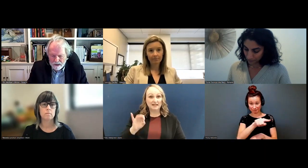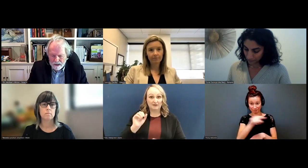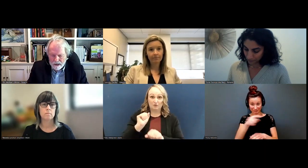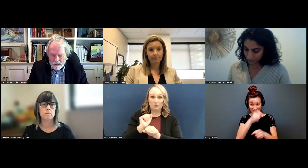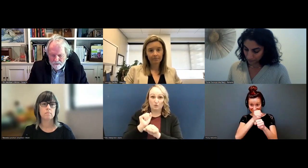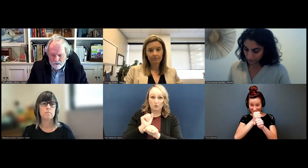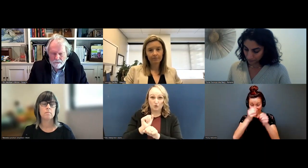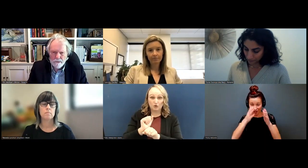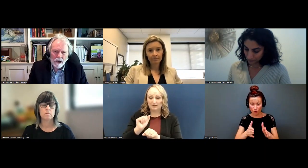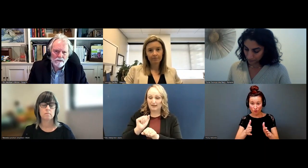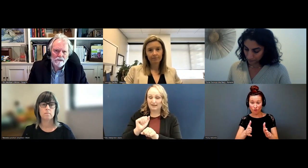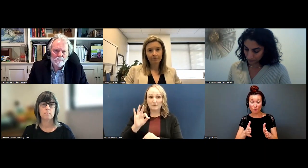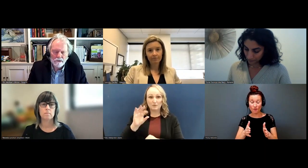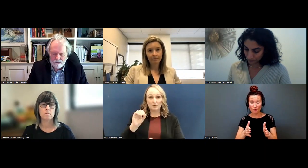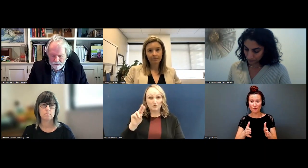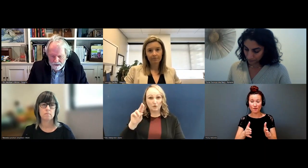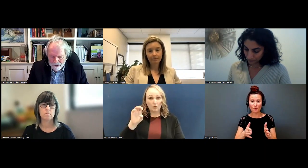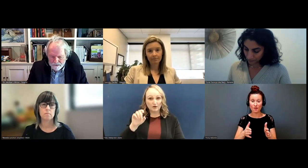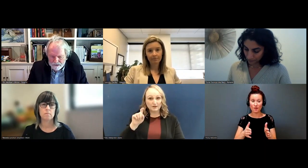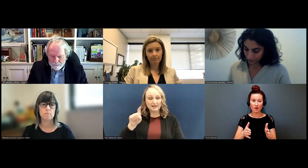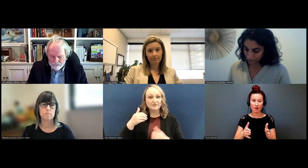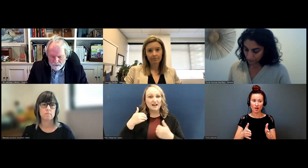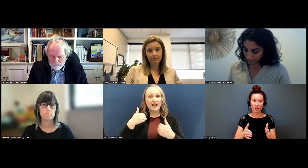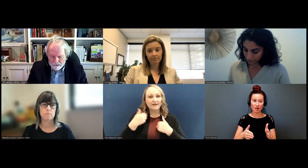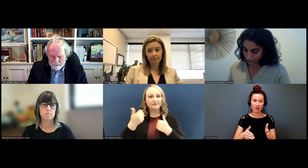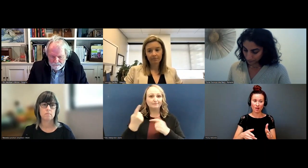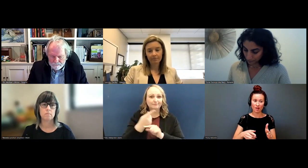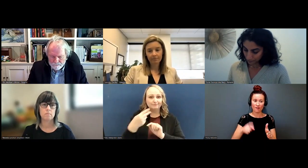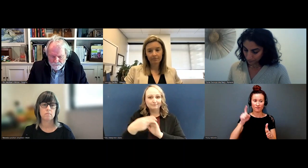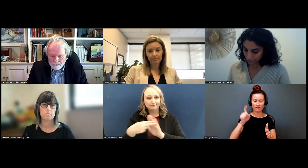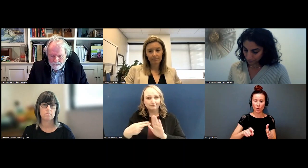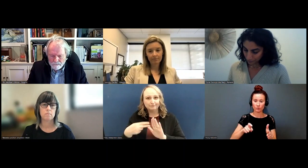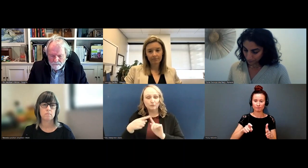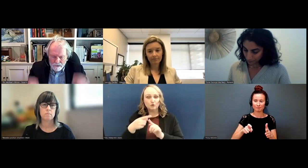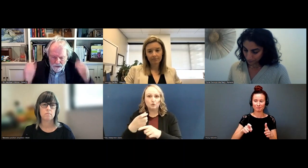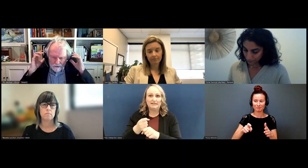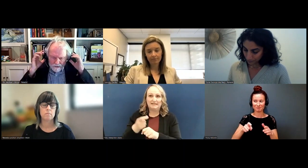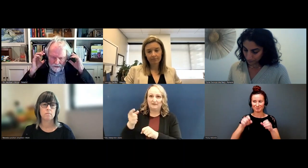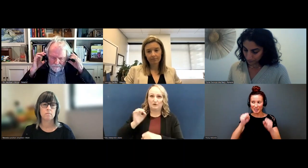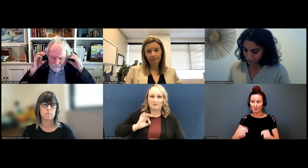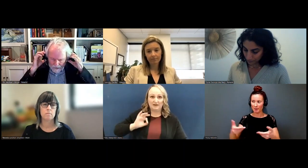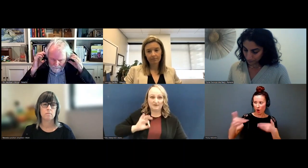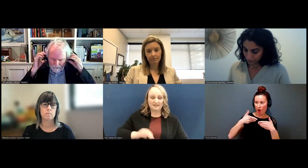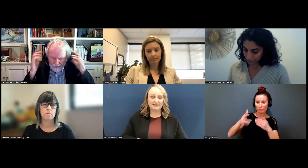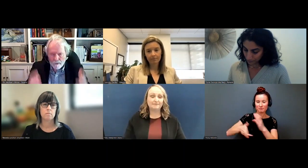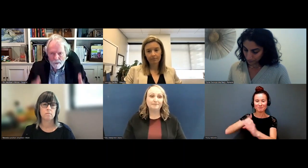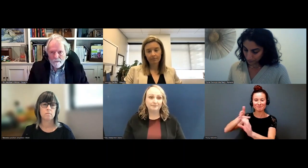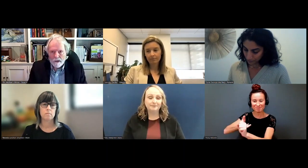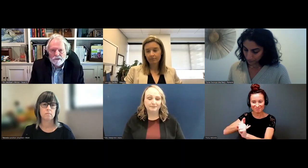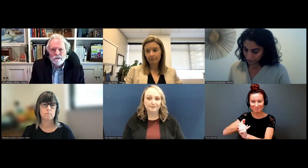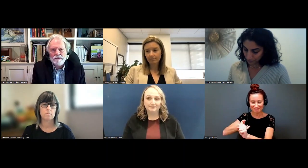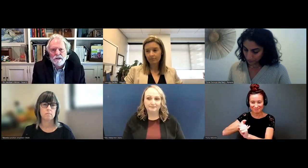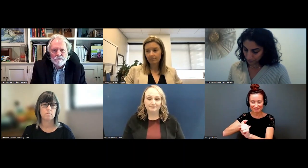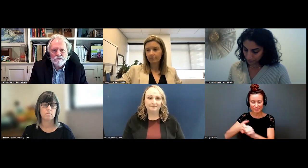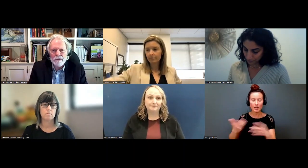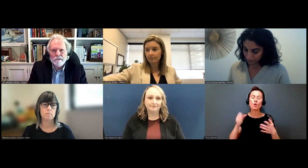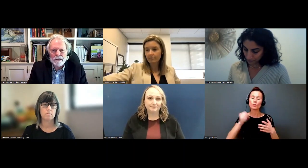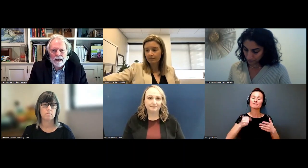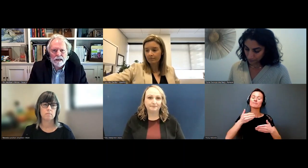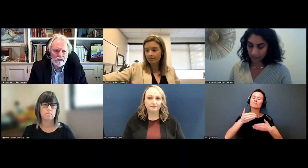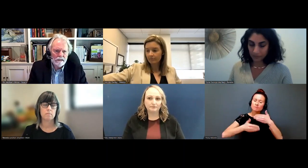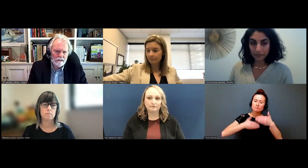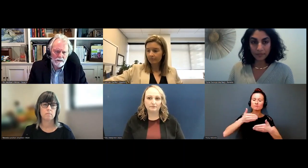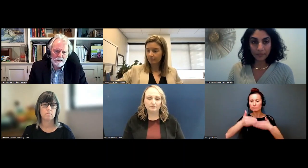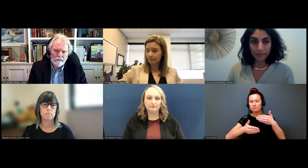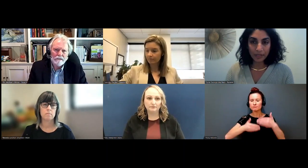So those are positives, but they're steps forward. Looking, now I just want to talk briefly about